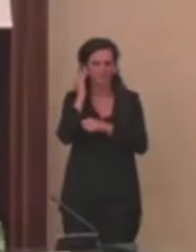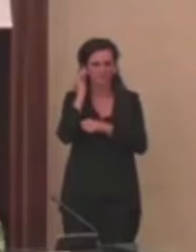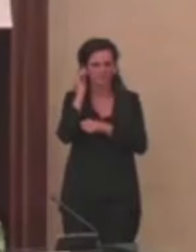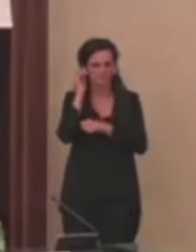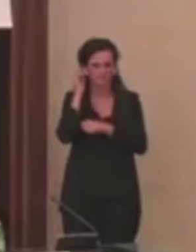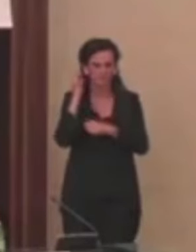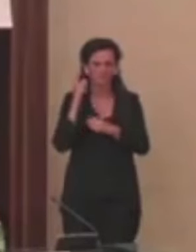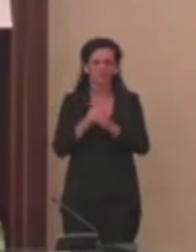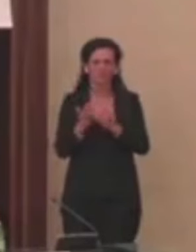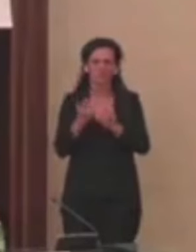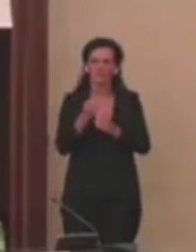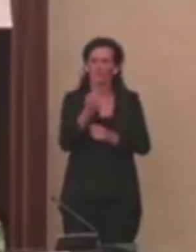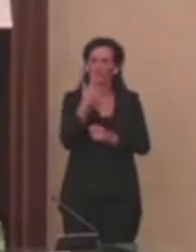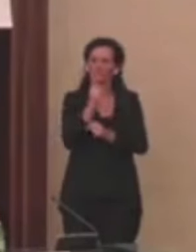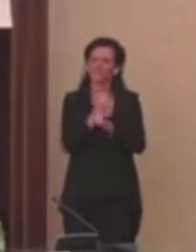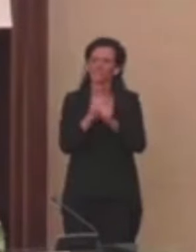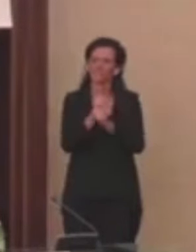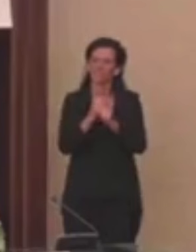with the